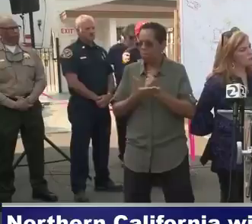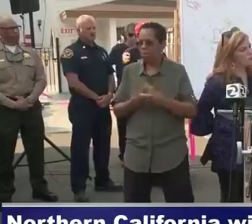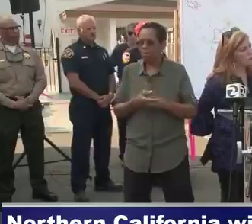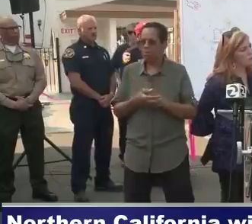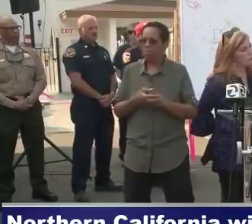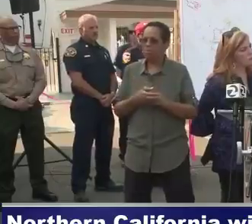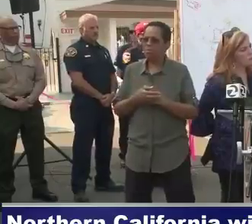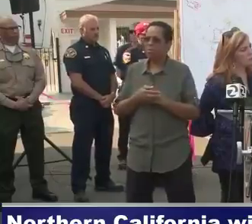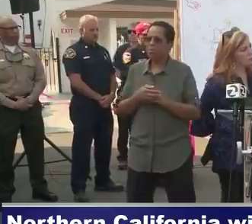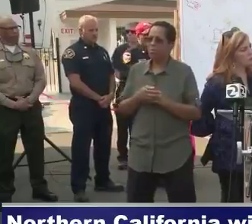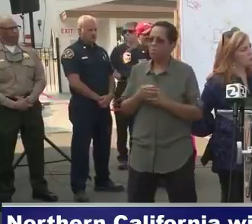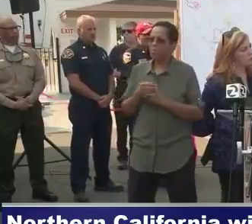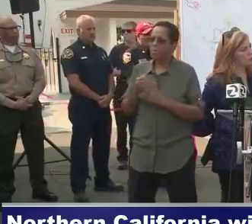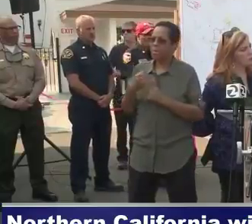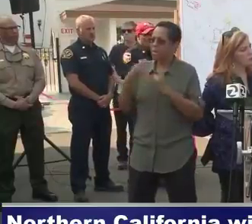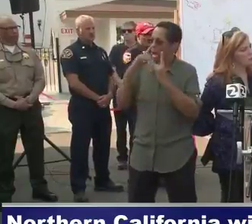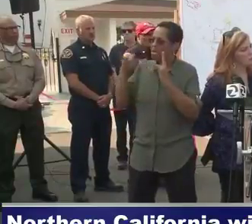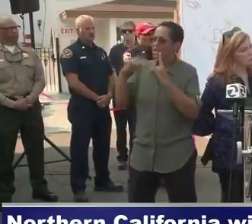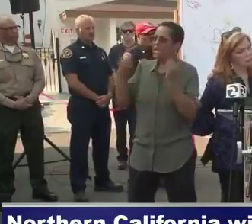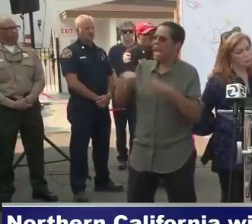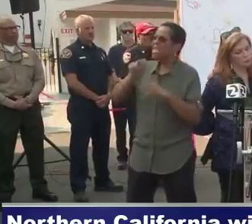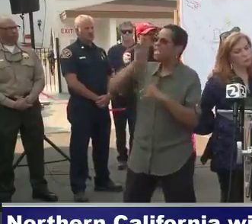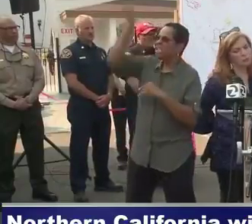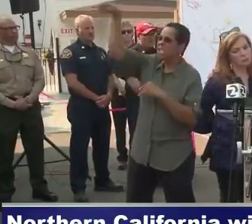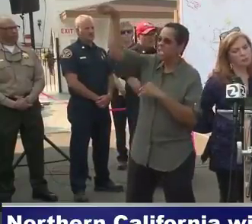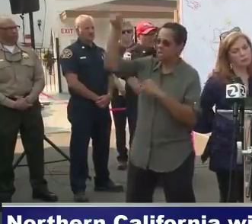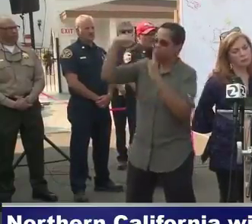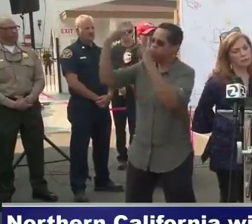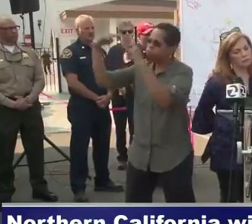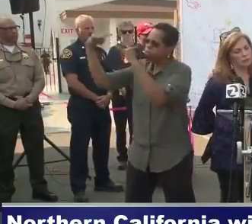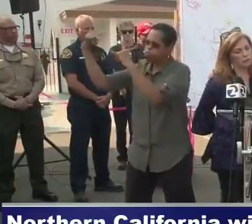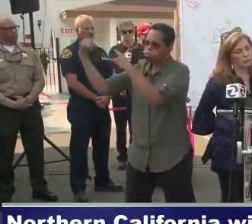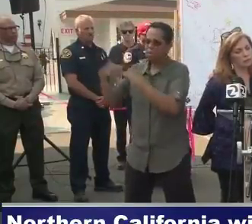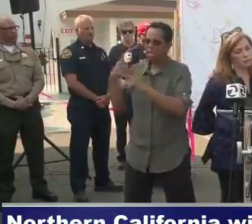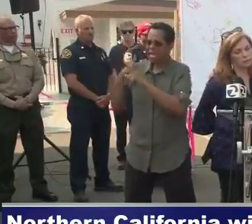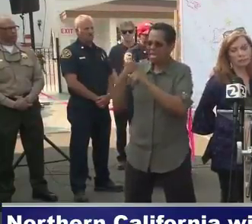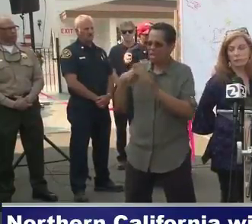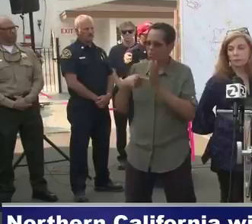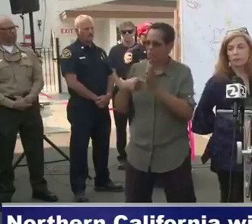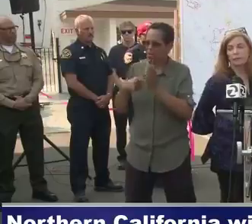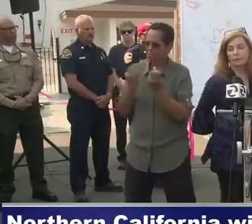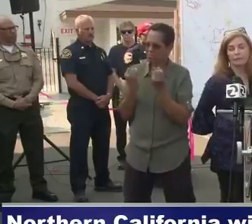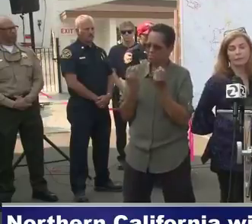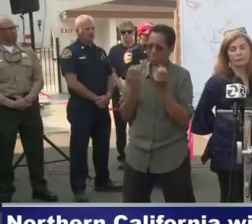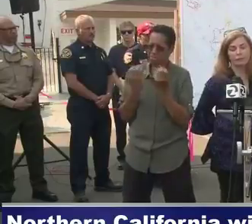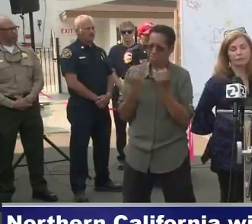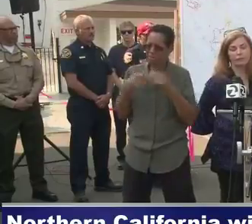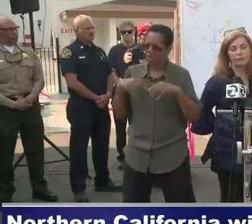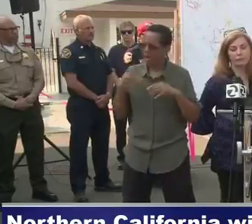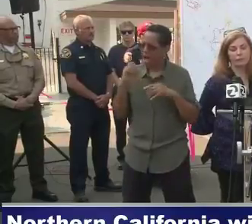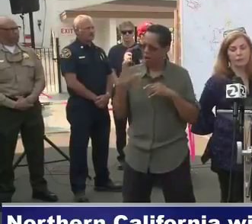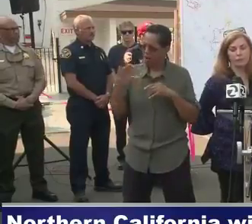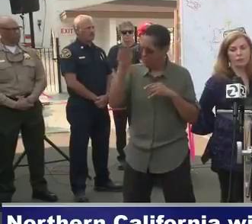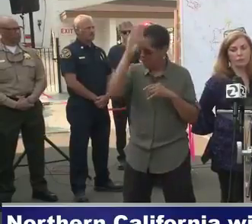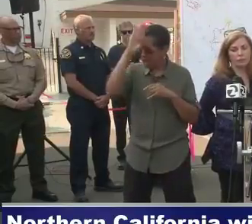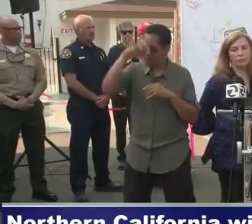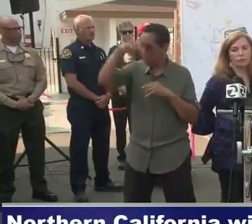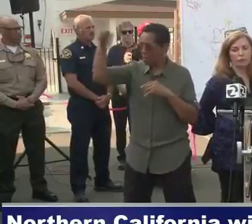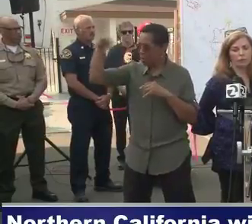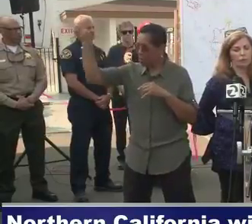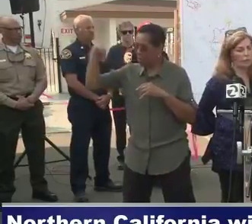a tent city. Each one of those tents represents some of the many, many hundreds of firefighters who are here helping us